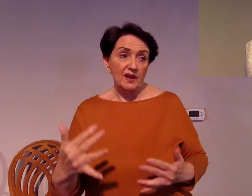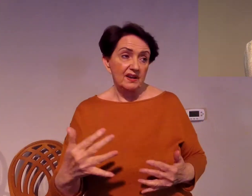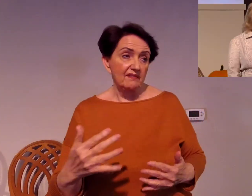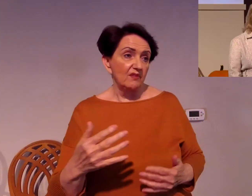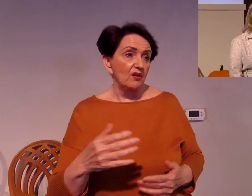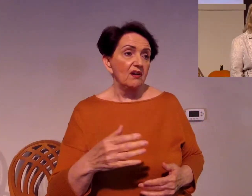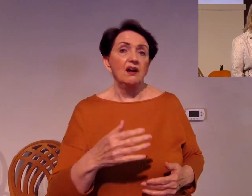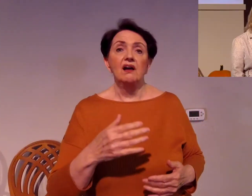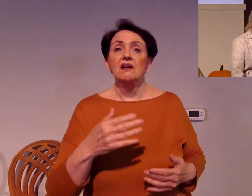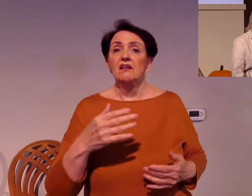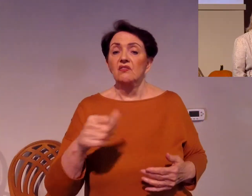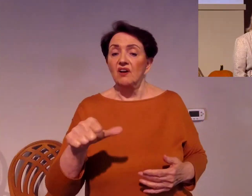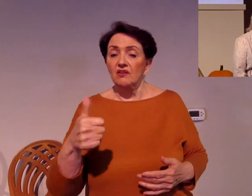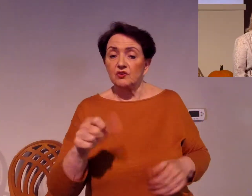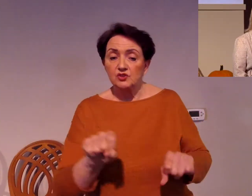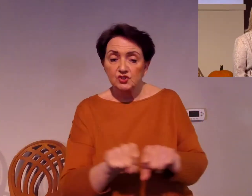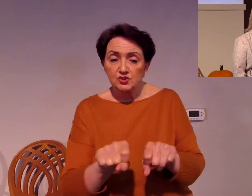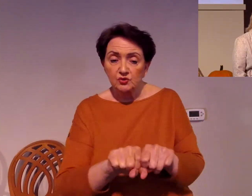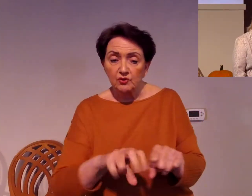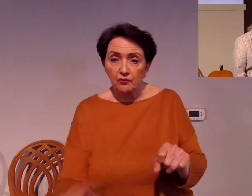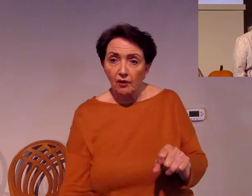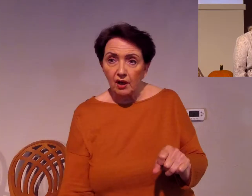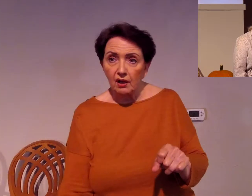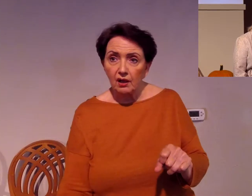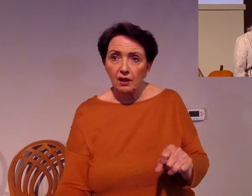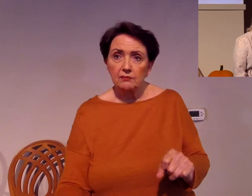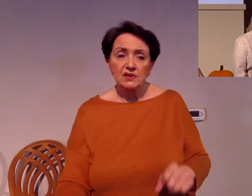drop or whatever.